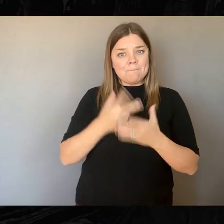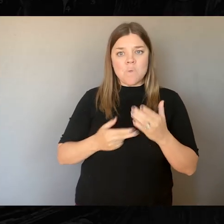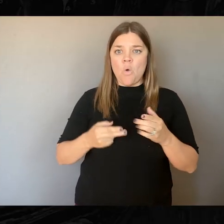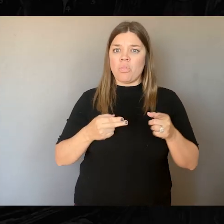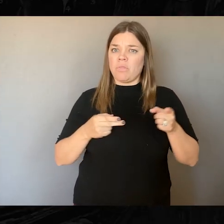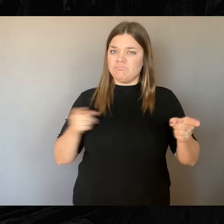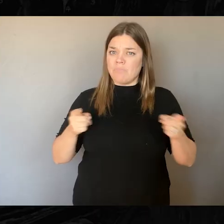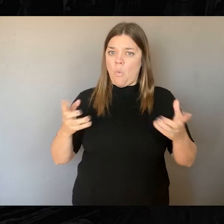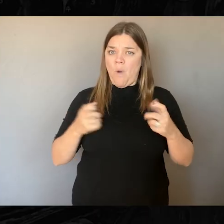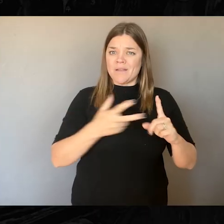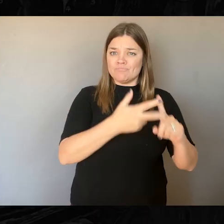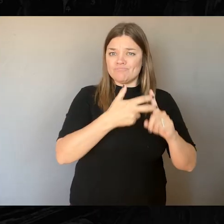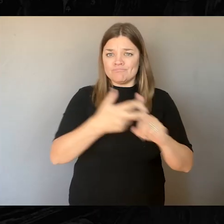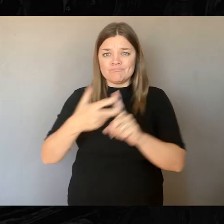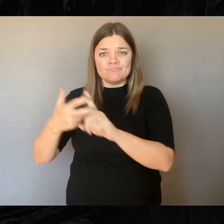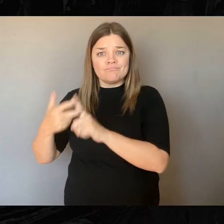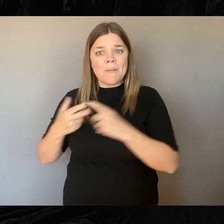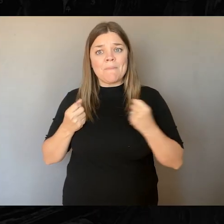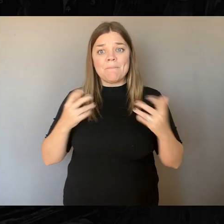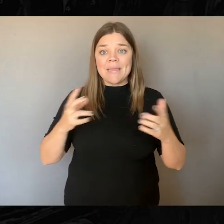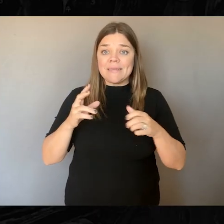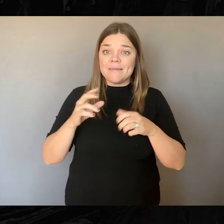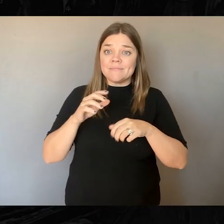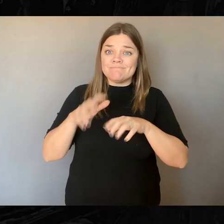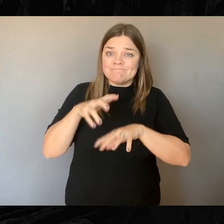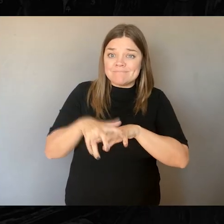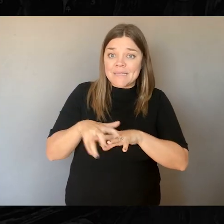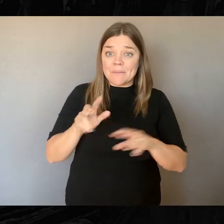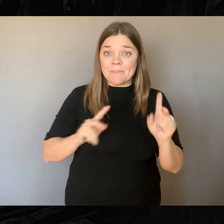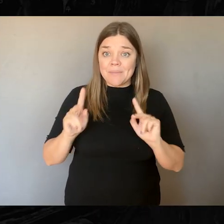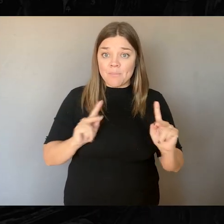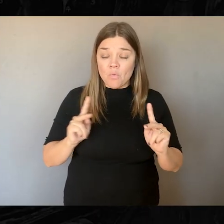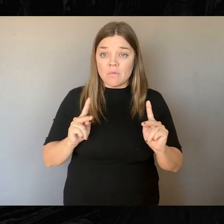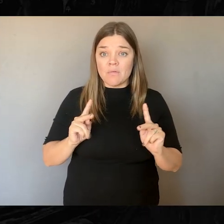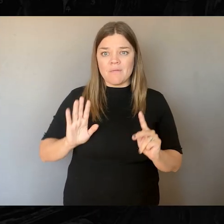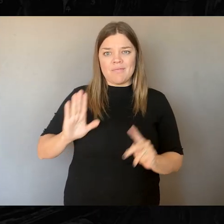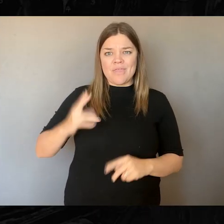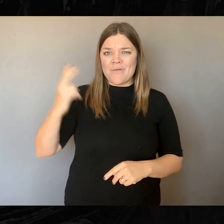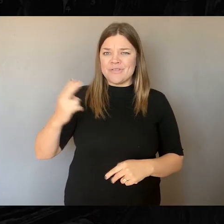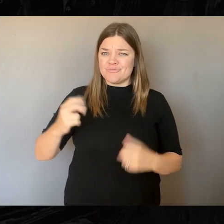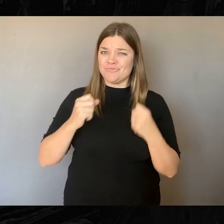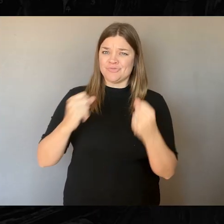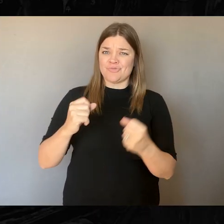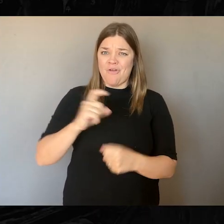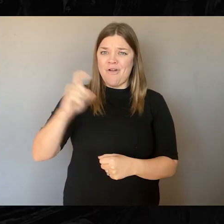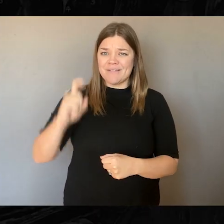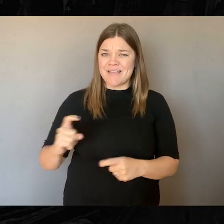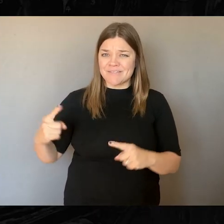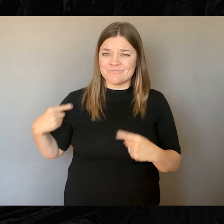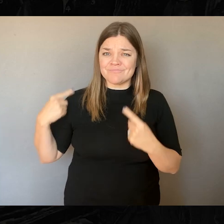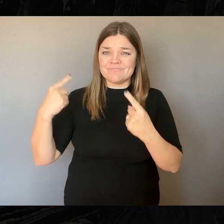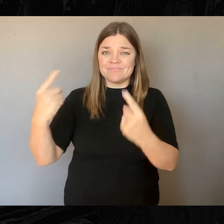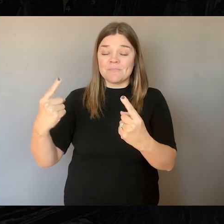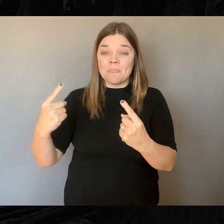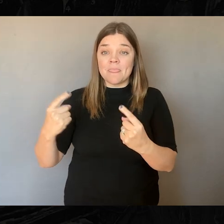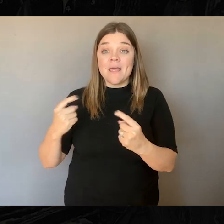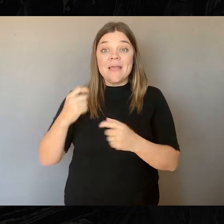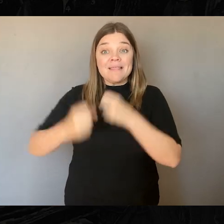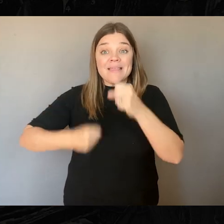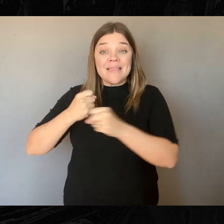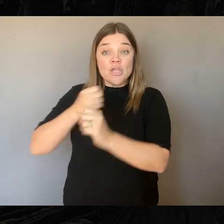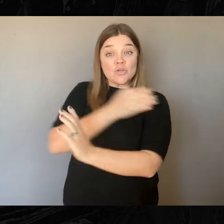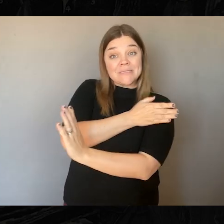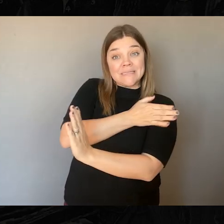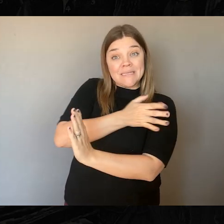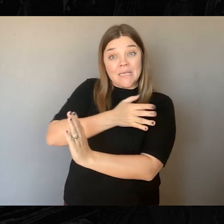they recognized the power that so many Native groups had long held in Texas. In fact, during the decades that led to the Revolution,